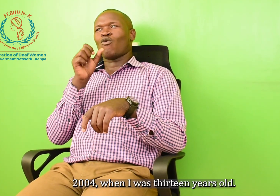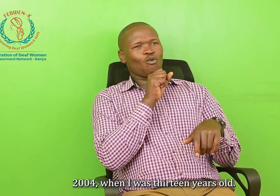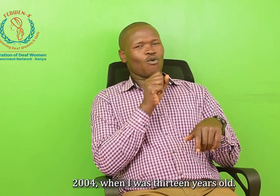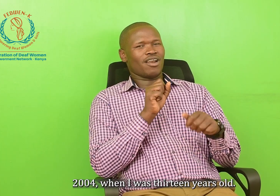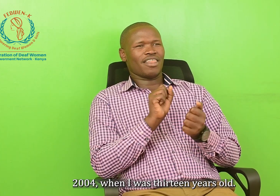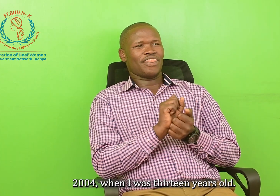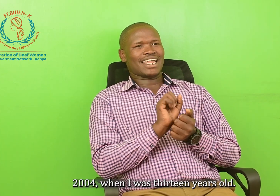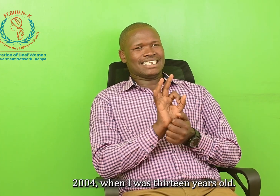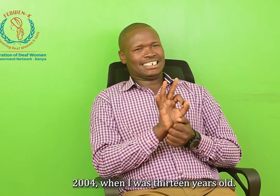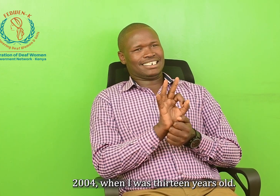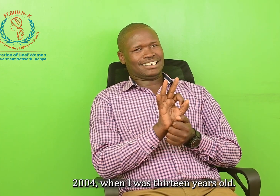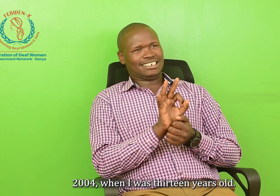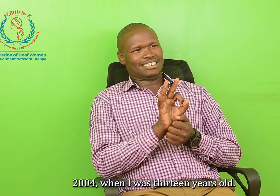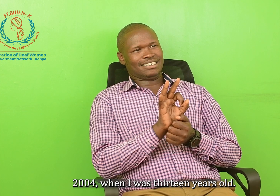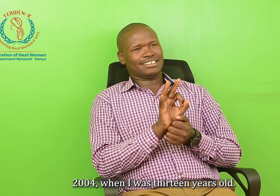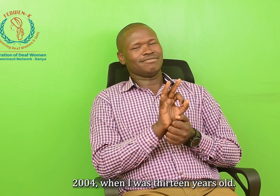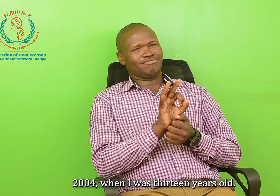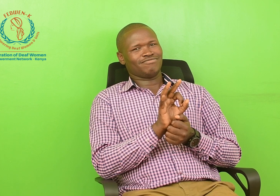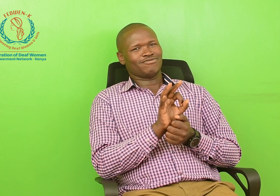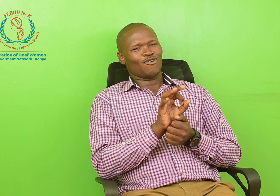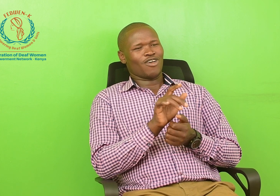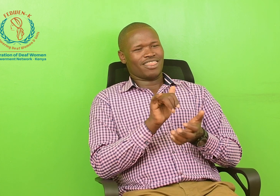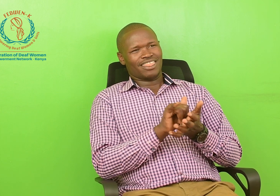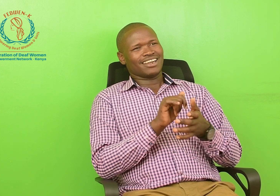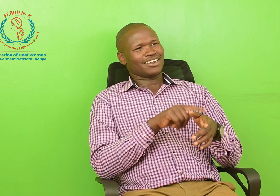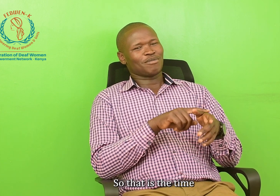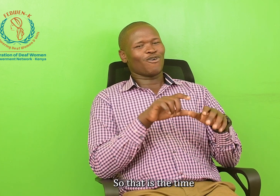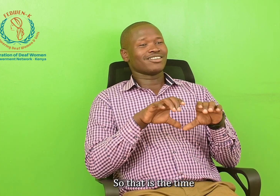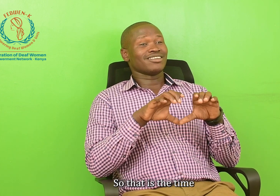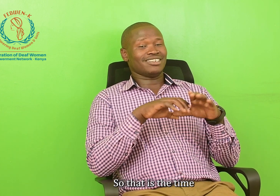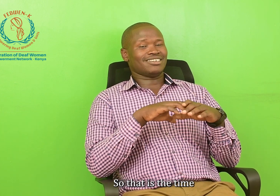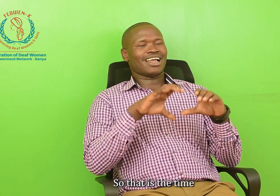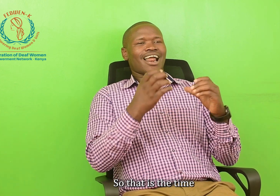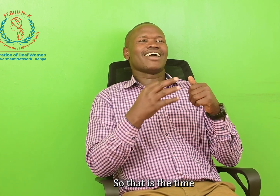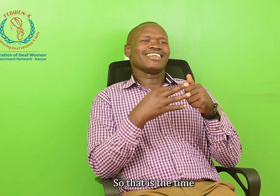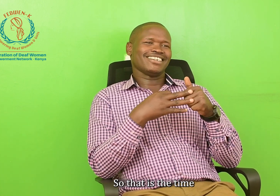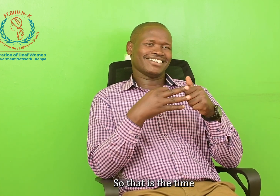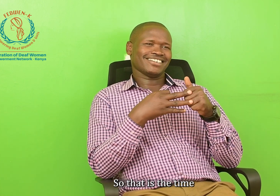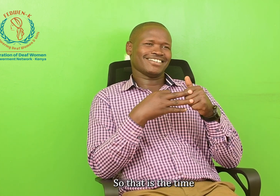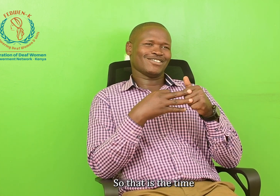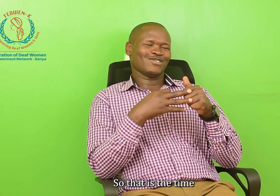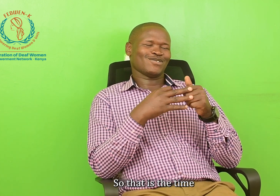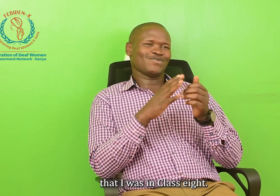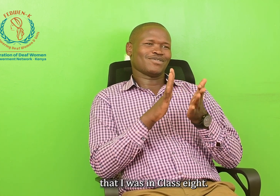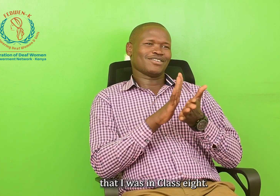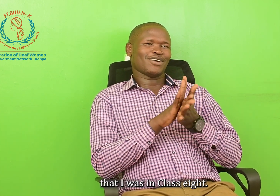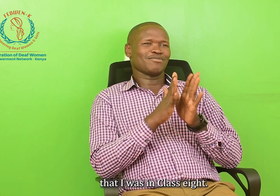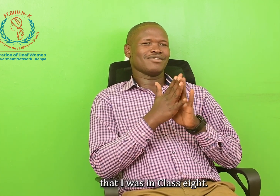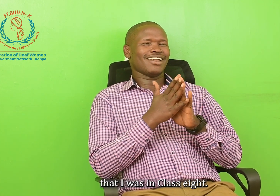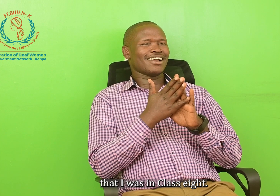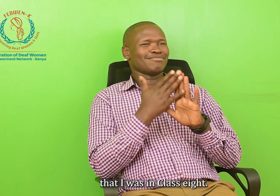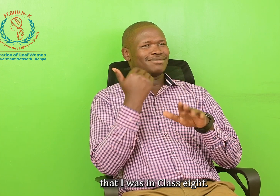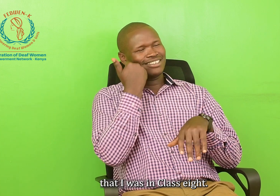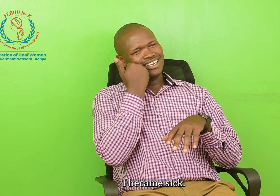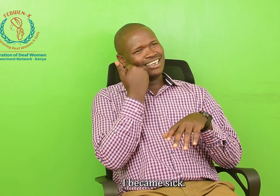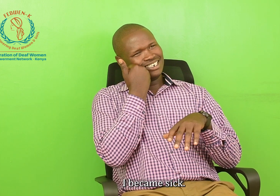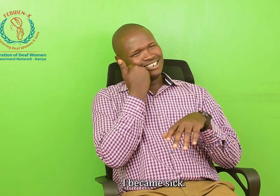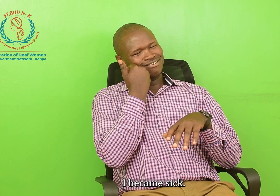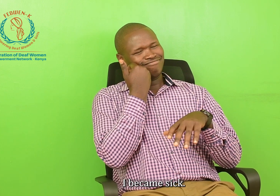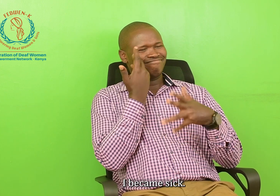2004 when I was 13 years old. So that is the time. At that time I was in class 8. I became